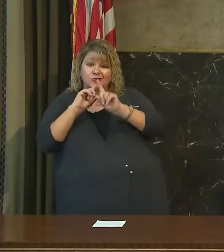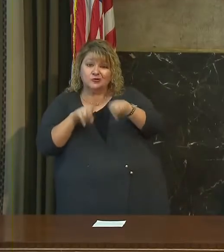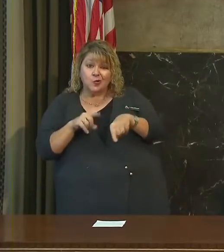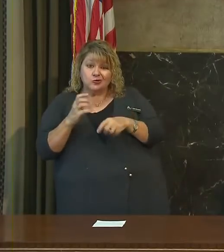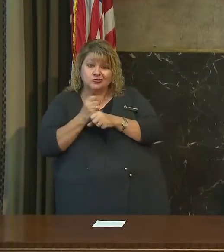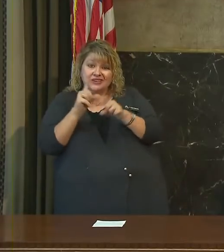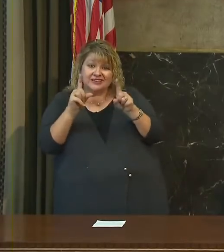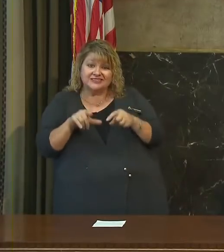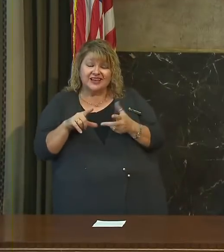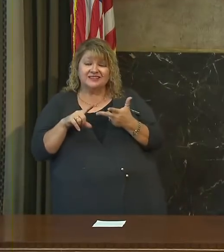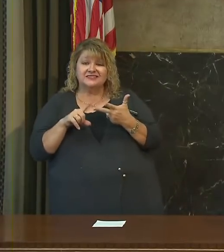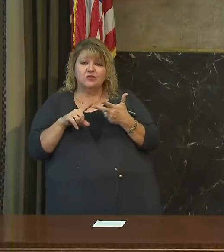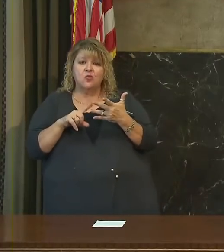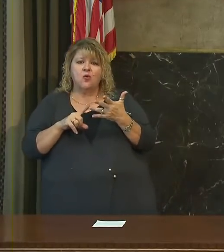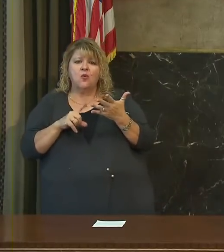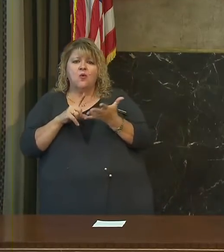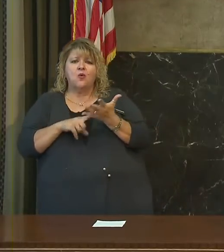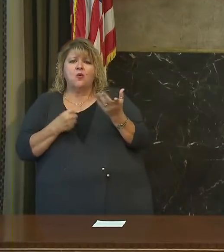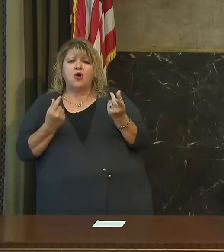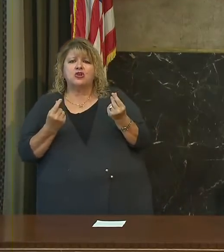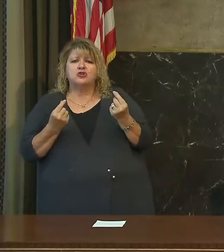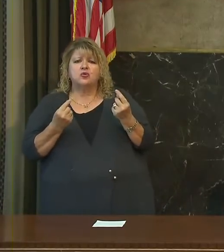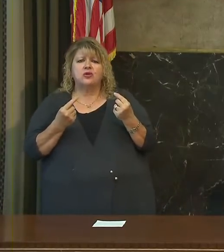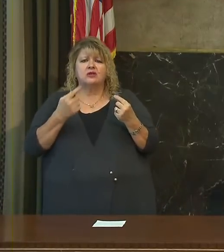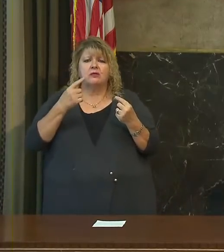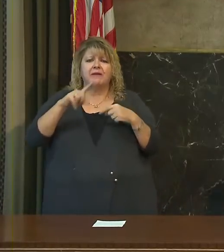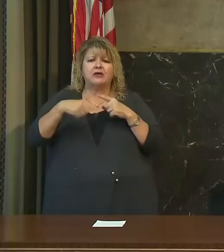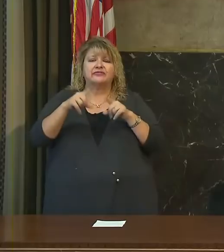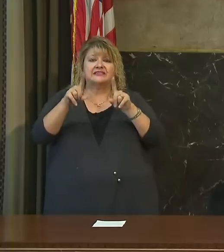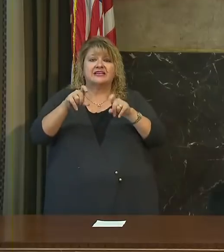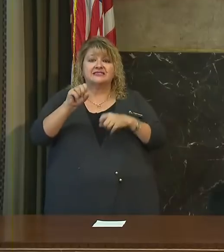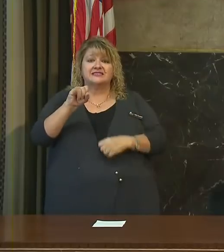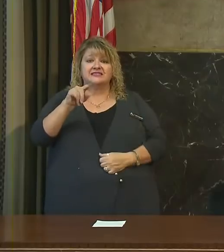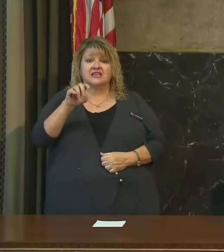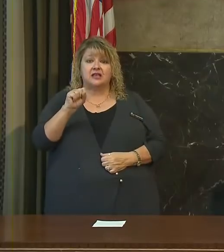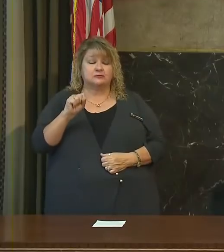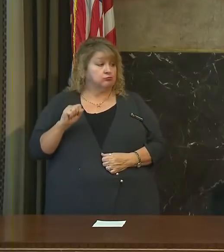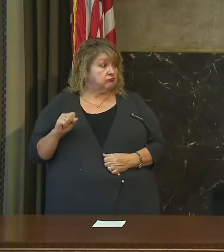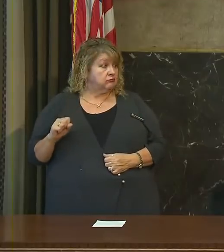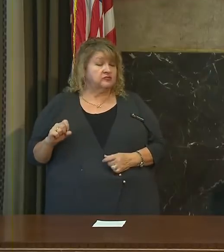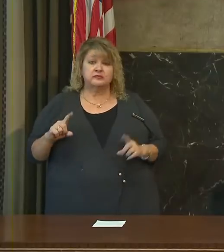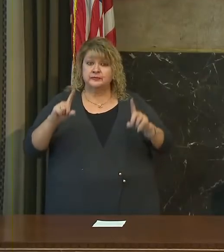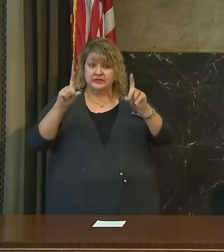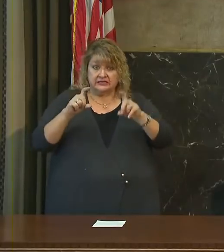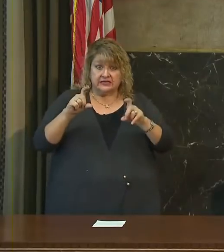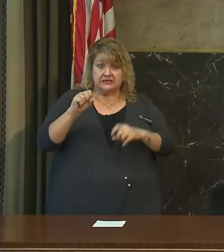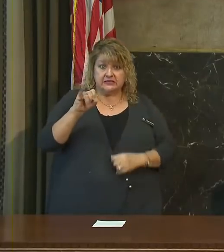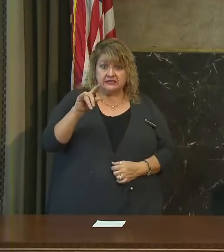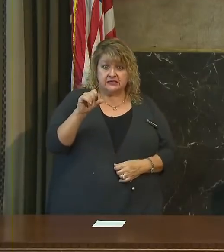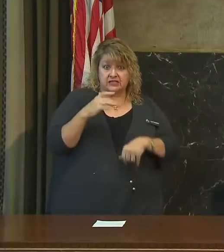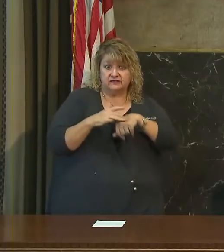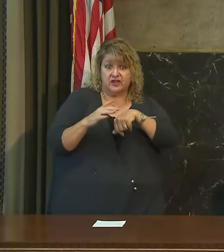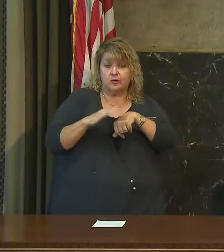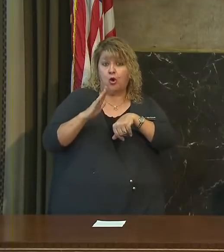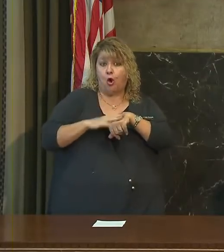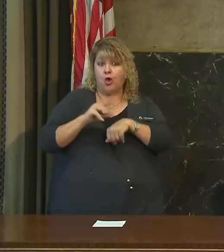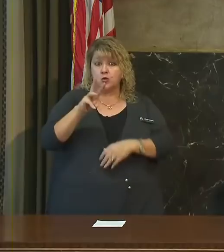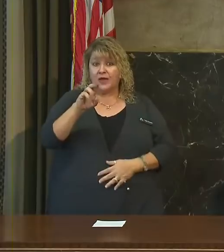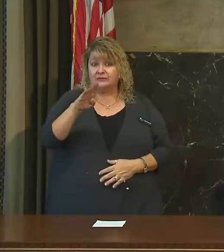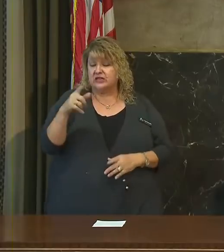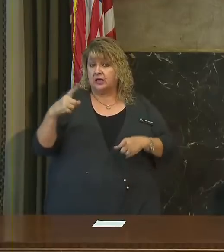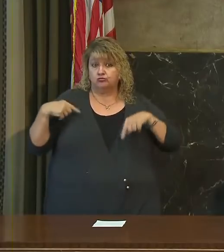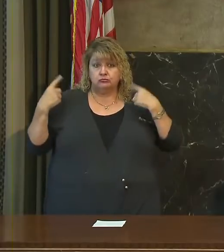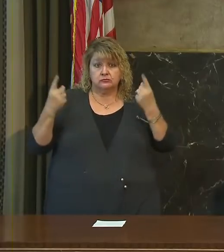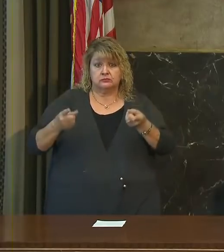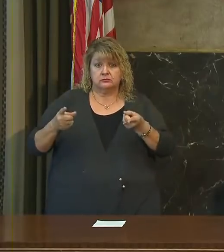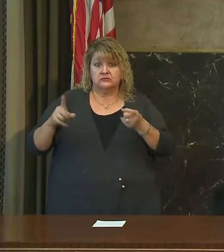tested? Like, what are y'all doing about it? Testing sites are available on our website. Excuse me, they've been available throughout the